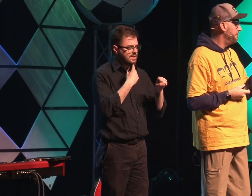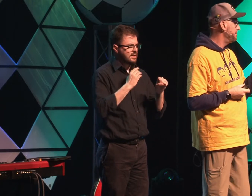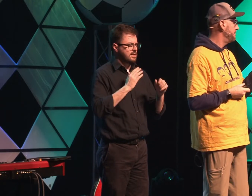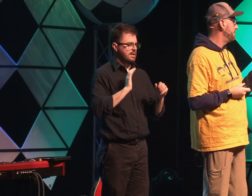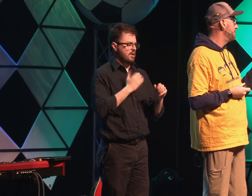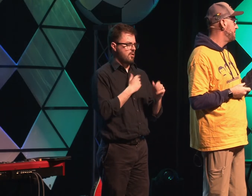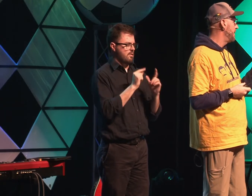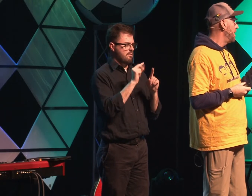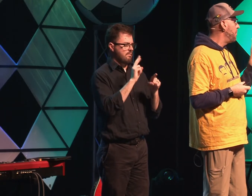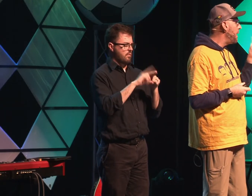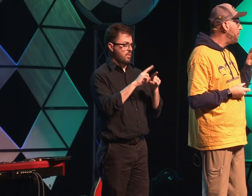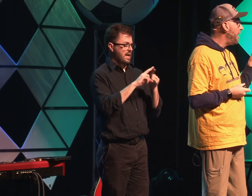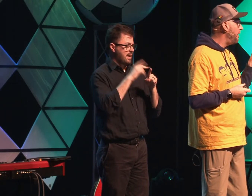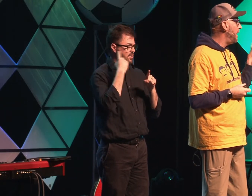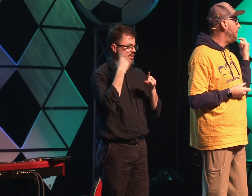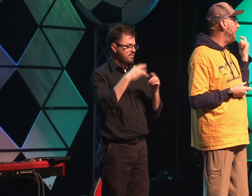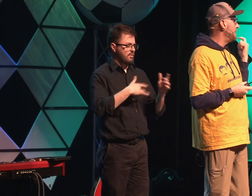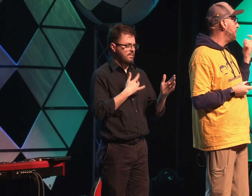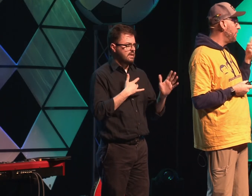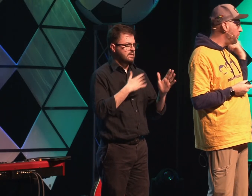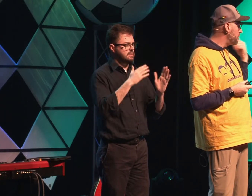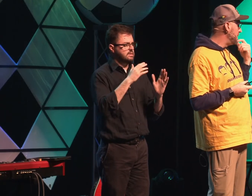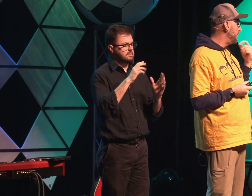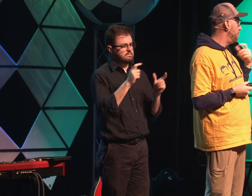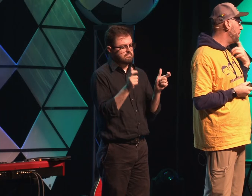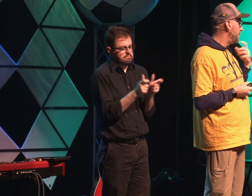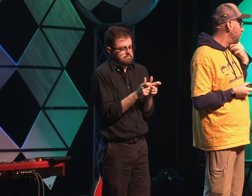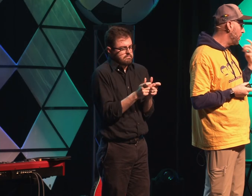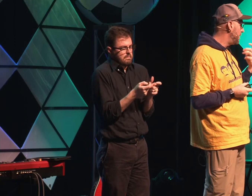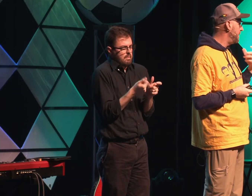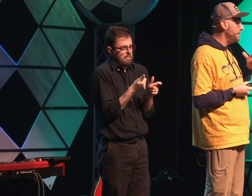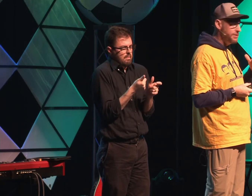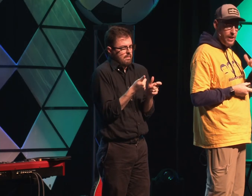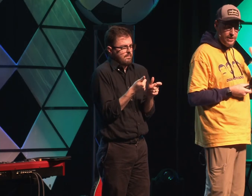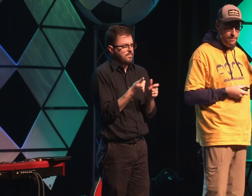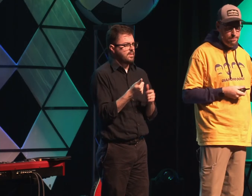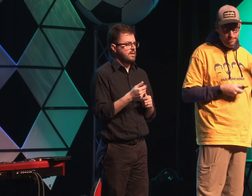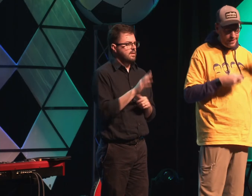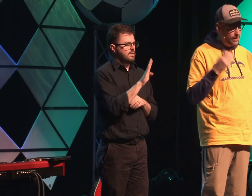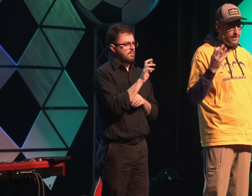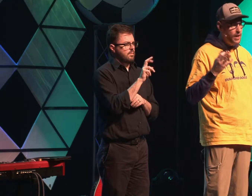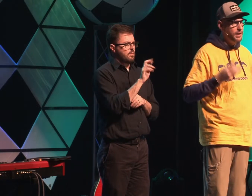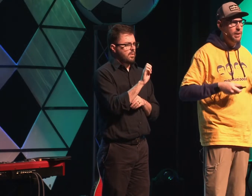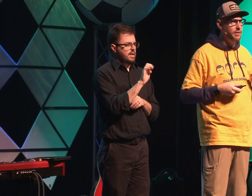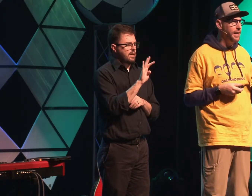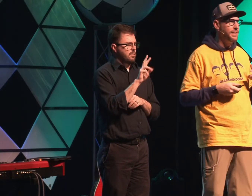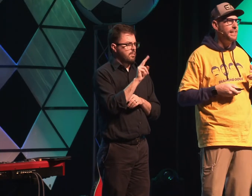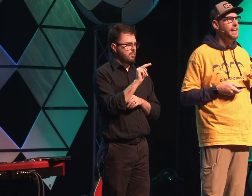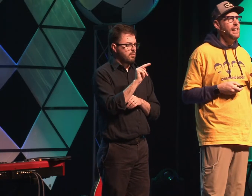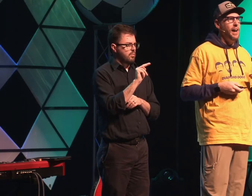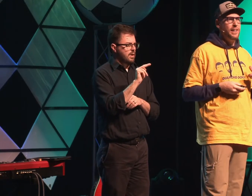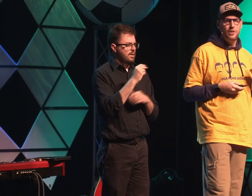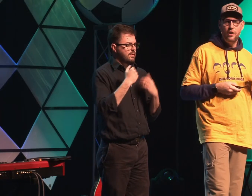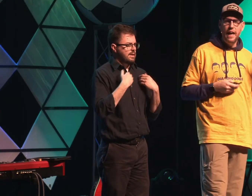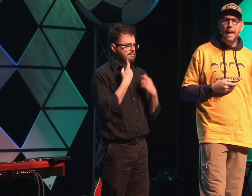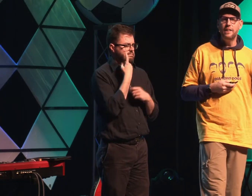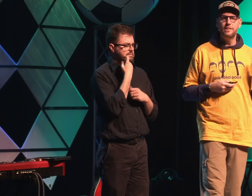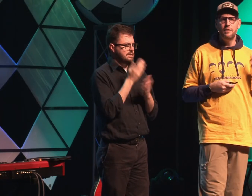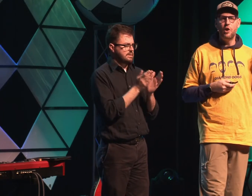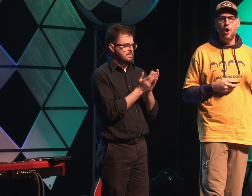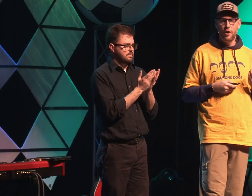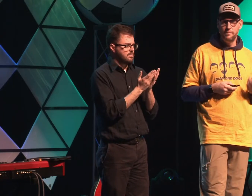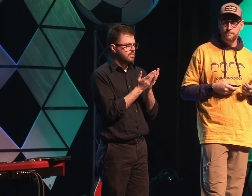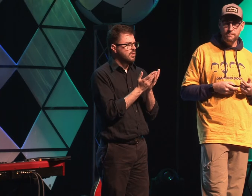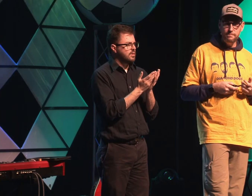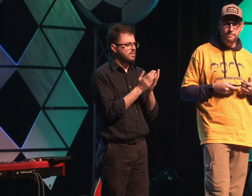vocabulary. Brene Brown has her most recent book and work, and she actually put it out as a documentary, I think, is called Atlas